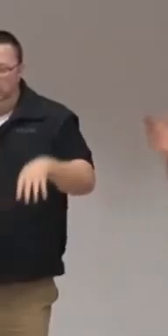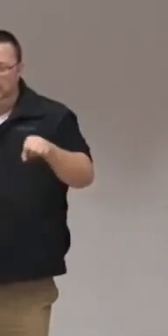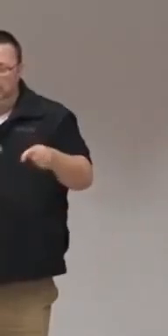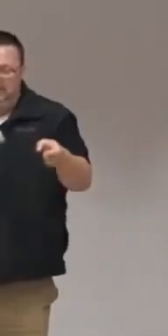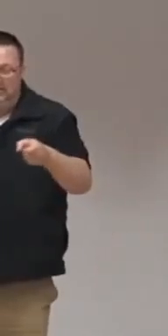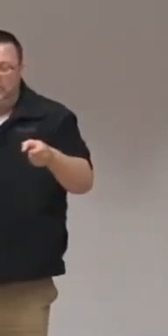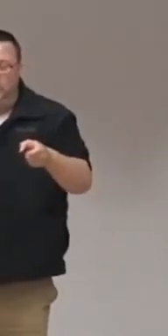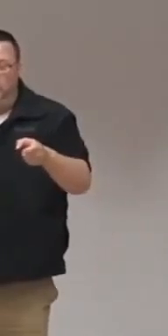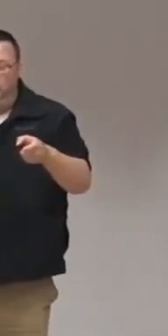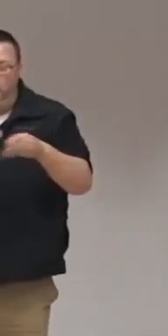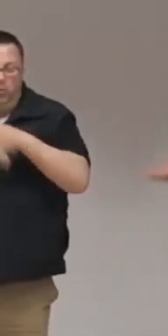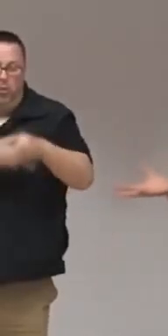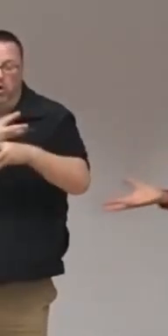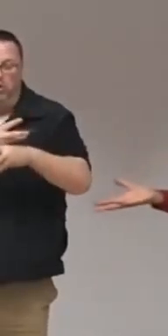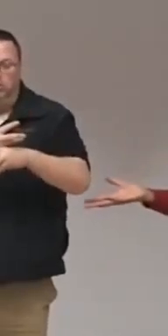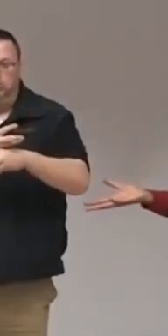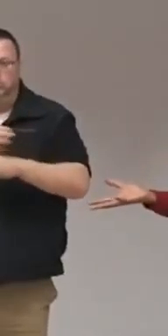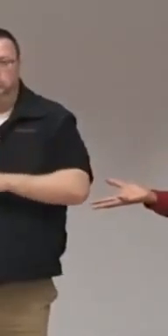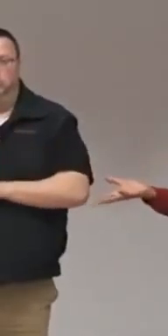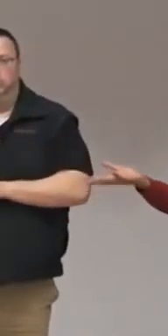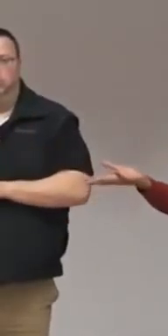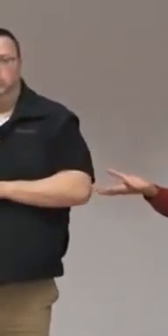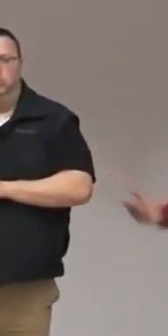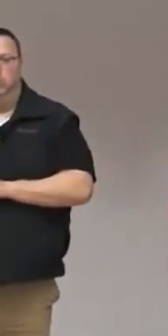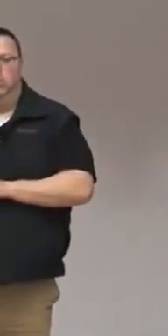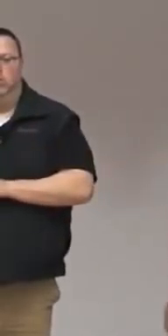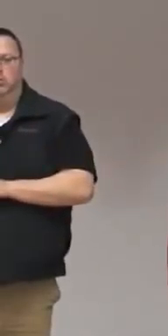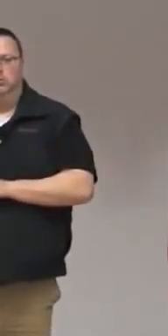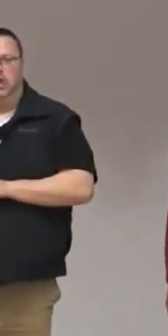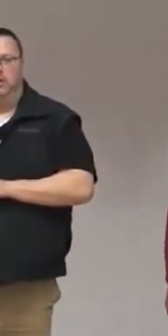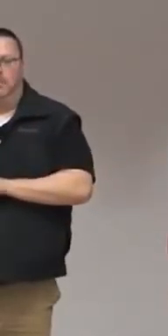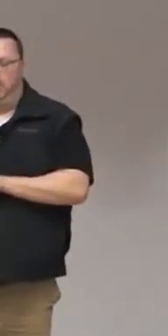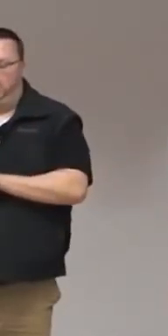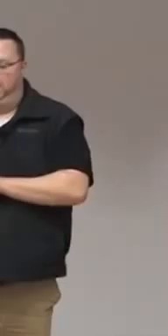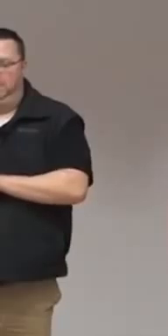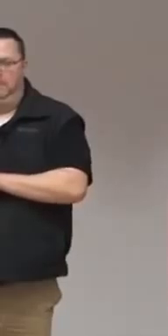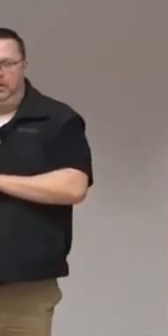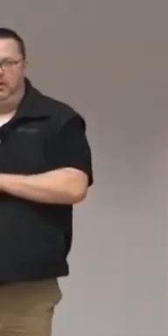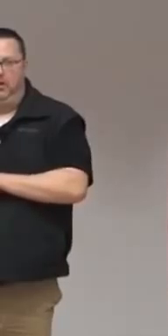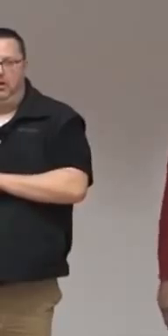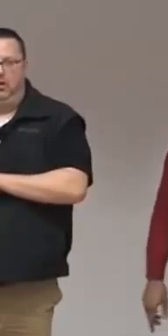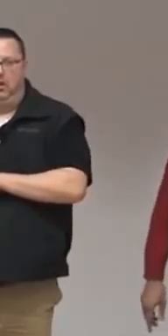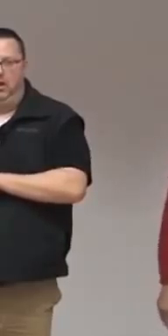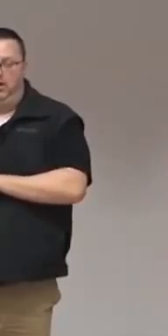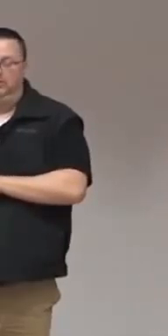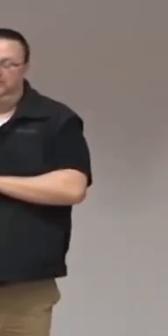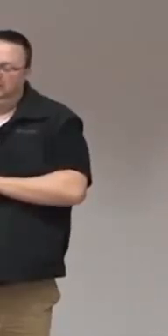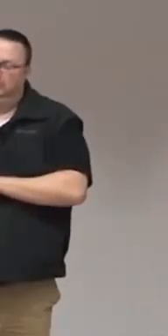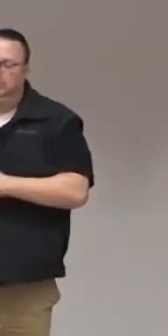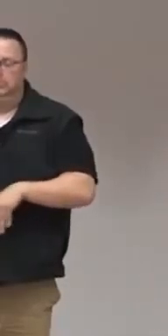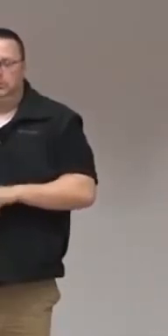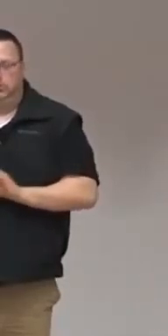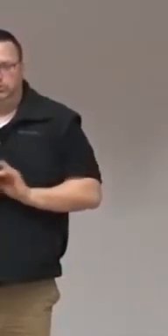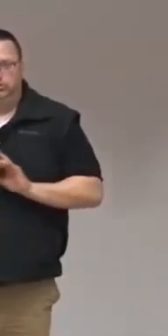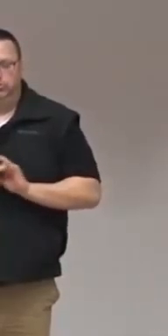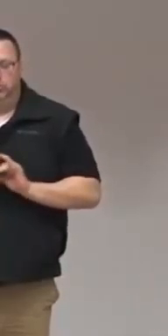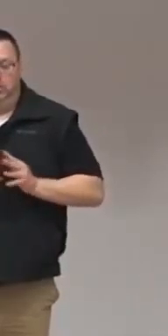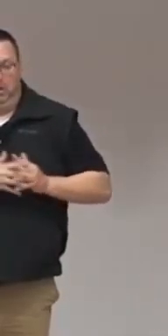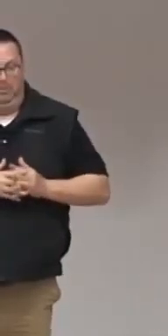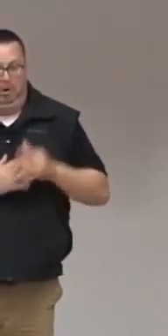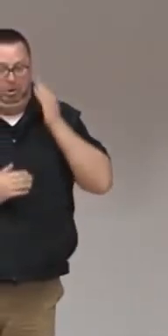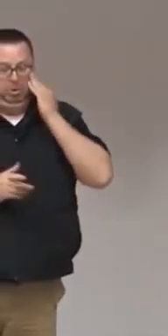hates America. Osama bin Laden. That was the story. Now, Osama bin Laden was not unknown to America. Certainly,